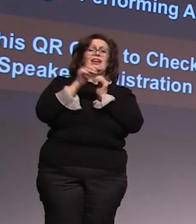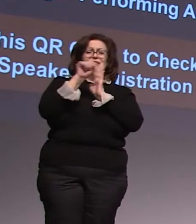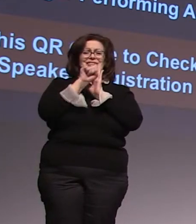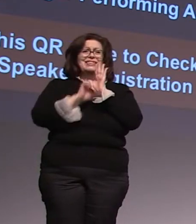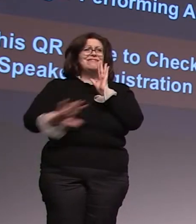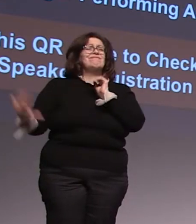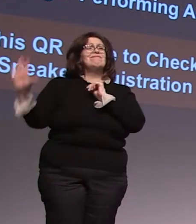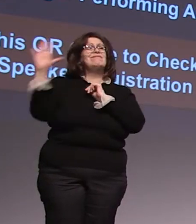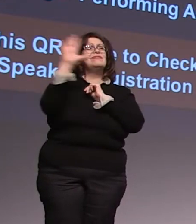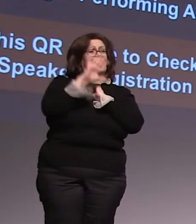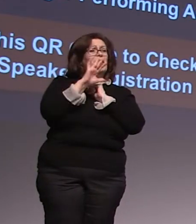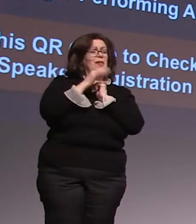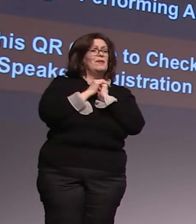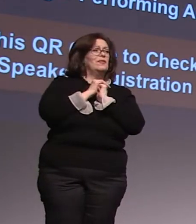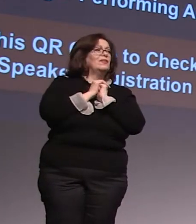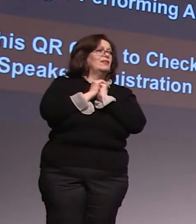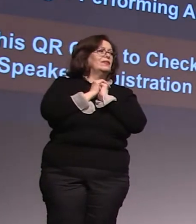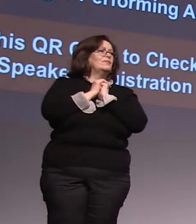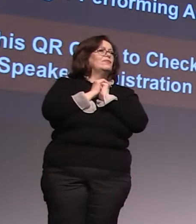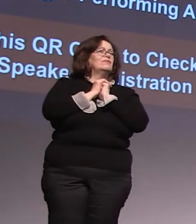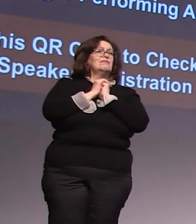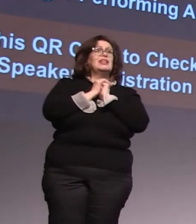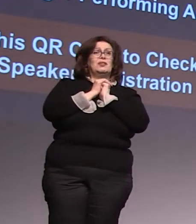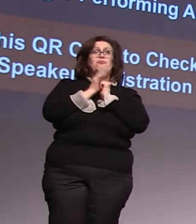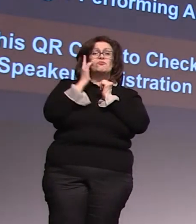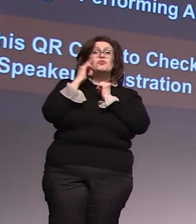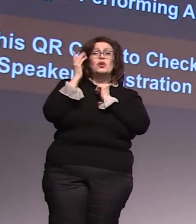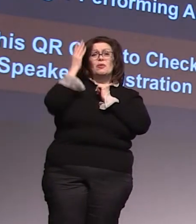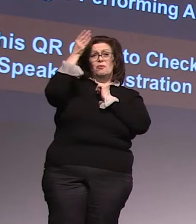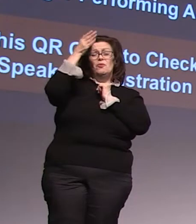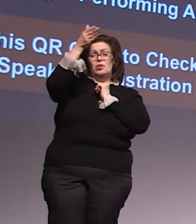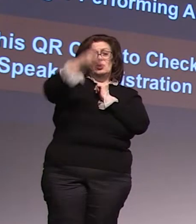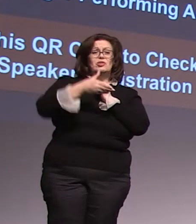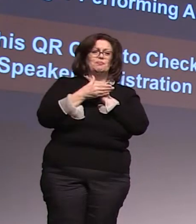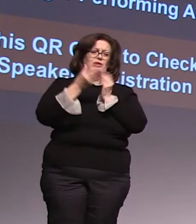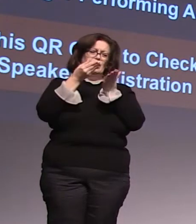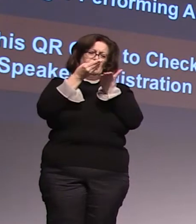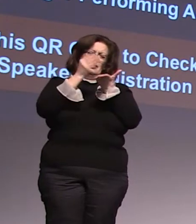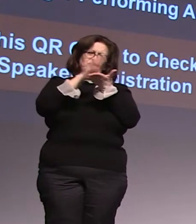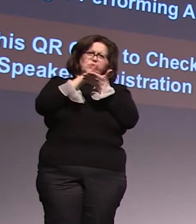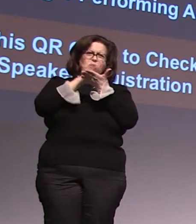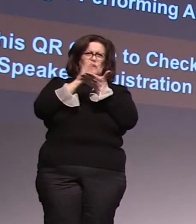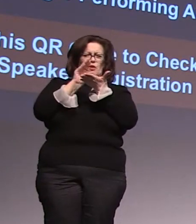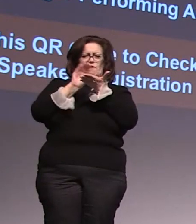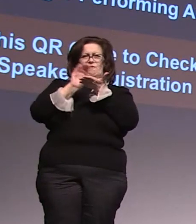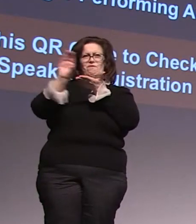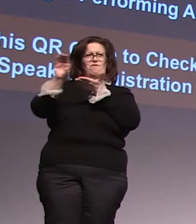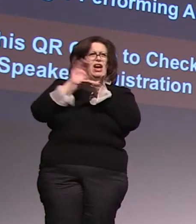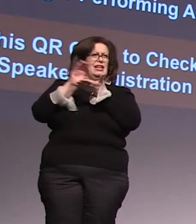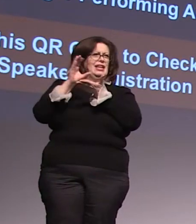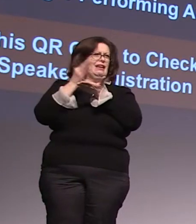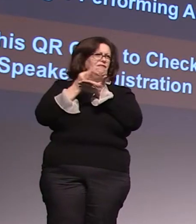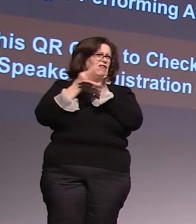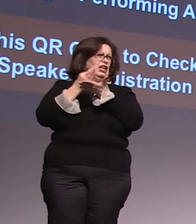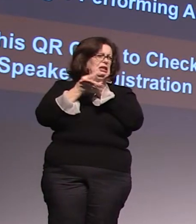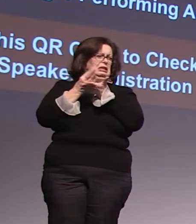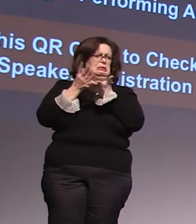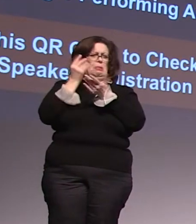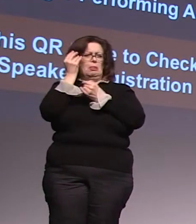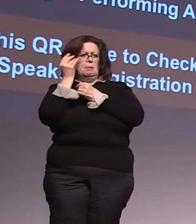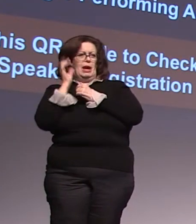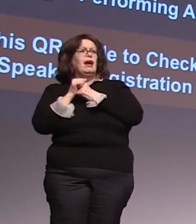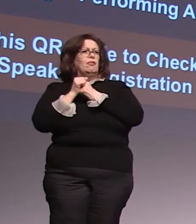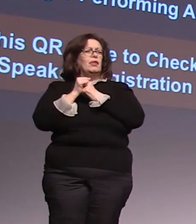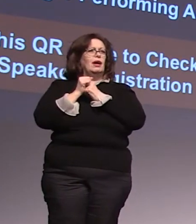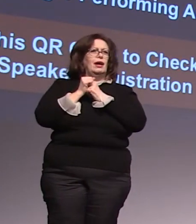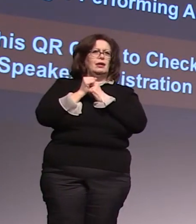and what that means for our students and our future. So when we think about school funding, and we think about this conversation, I want to root that in a